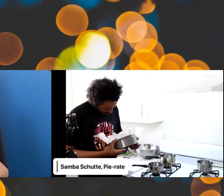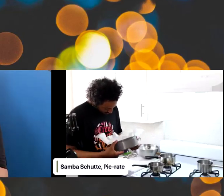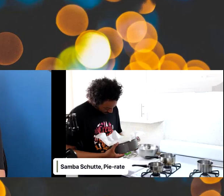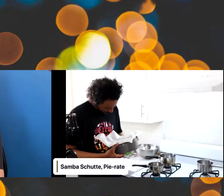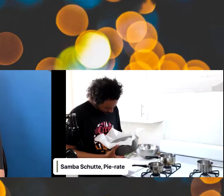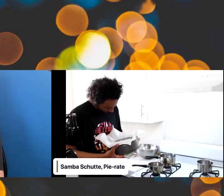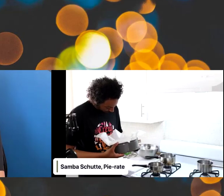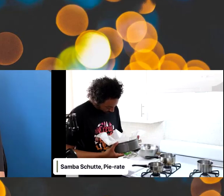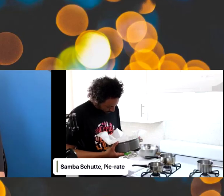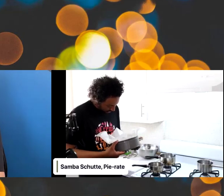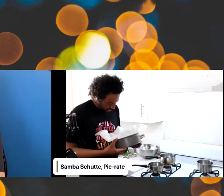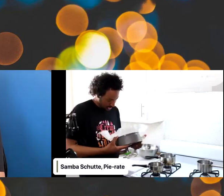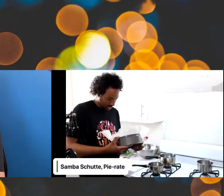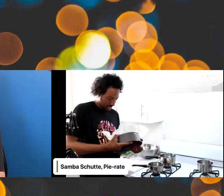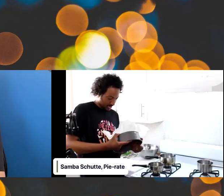Oh,